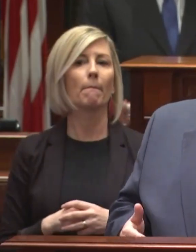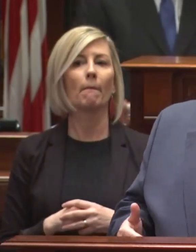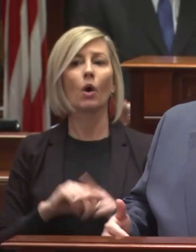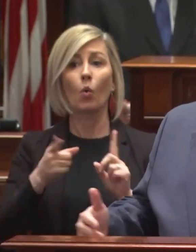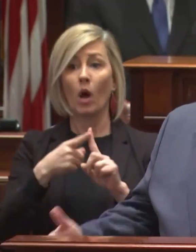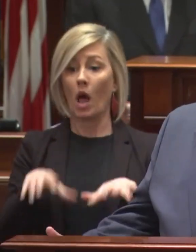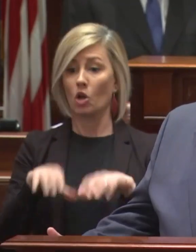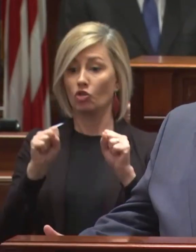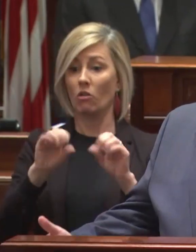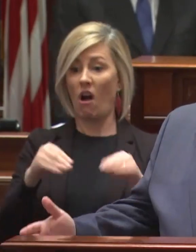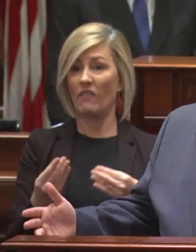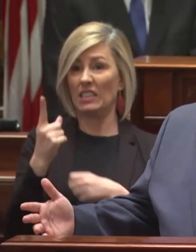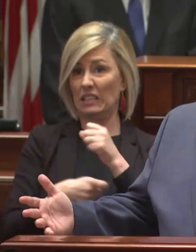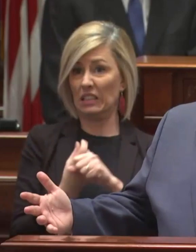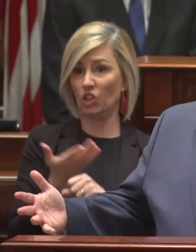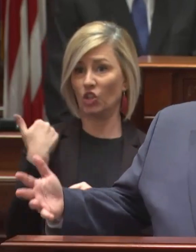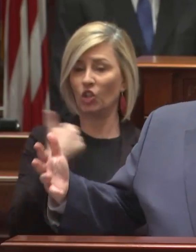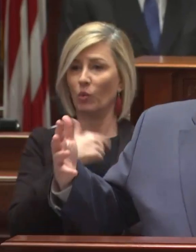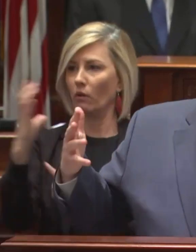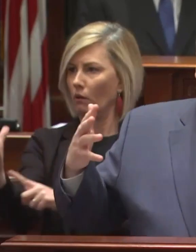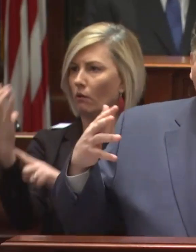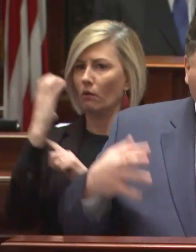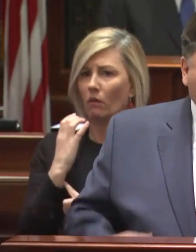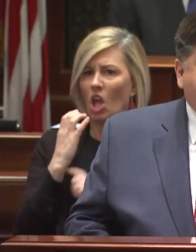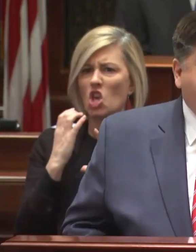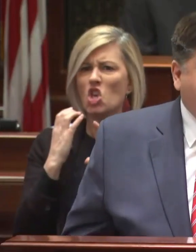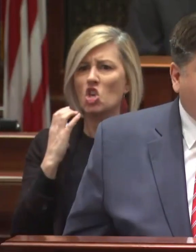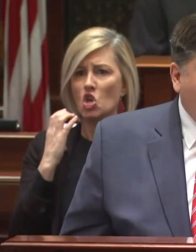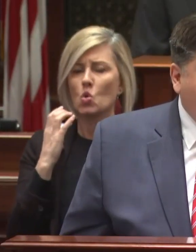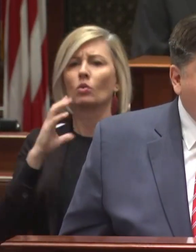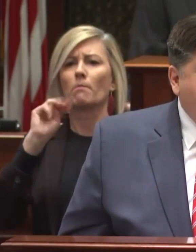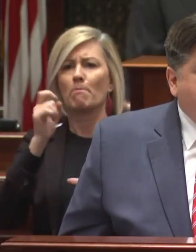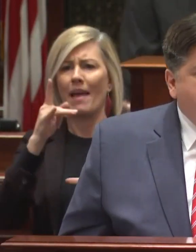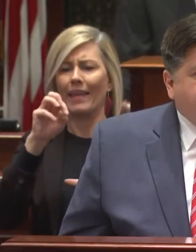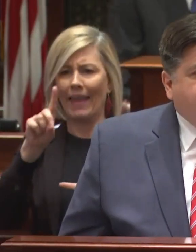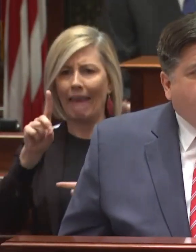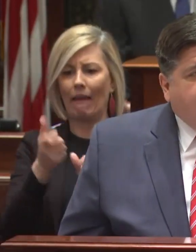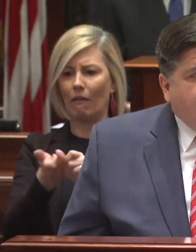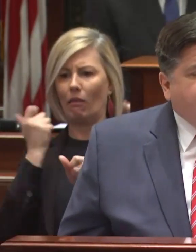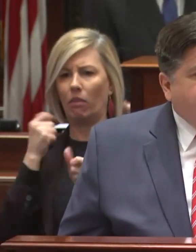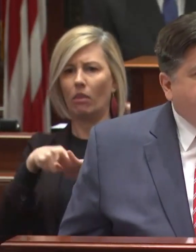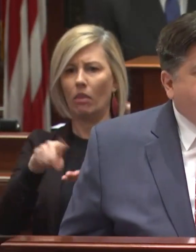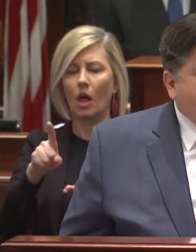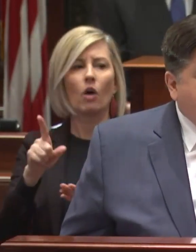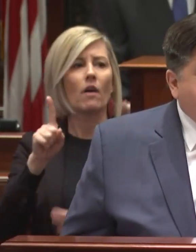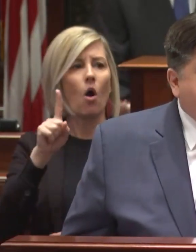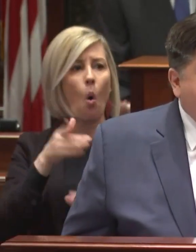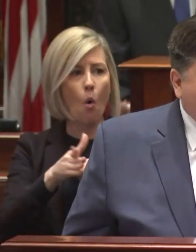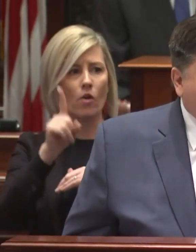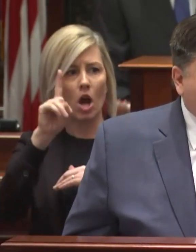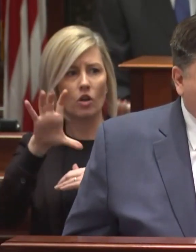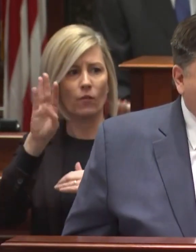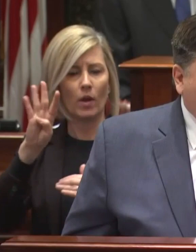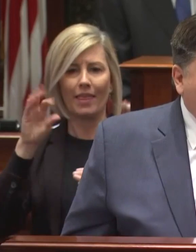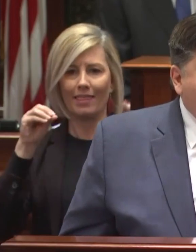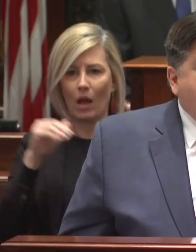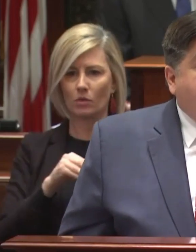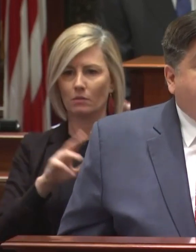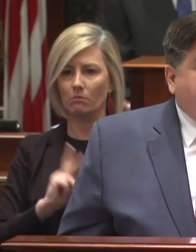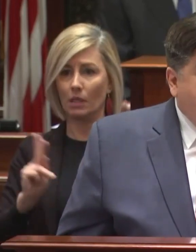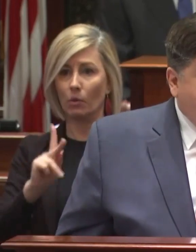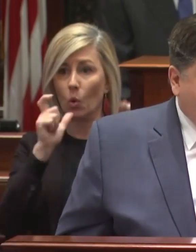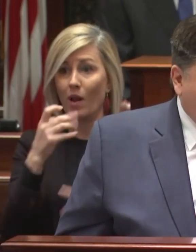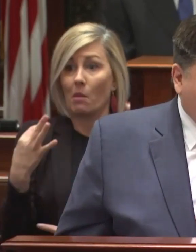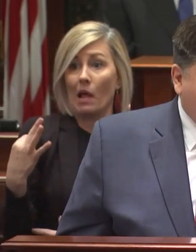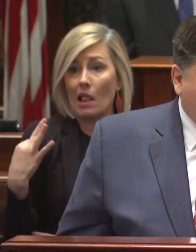I took office a year ago, we were handed an enormous Medicaid backlog of more than 140,000 people who